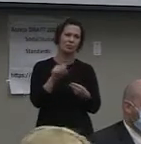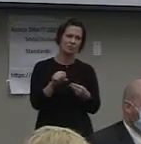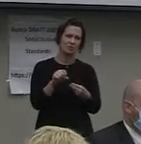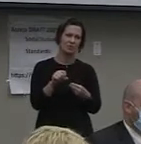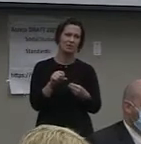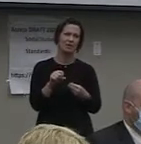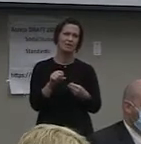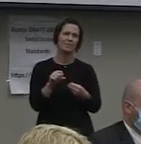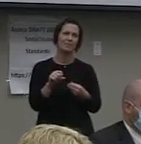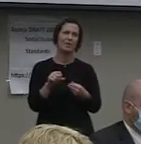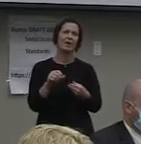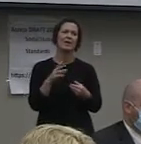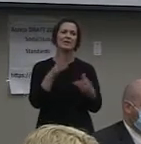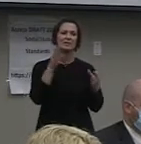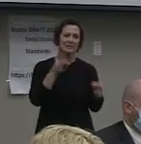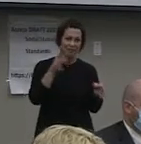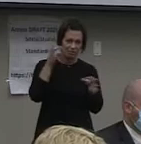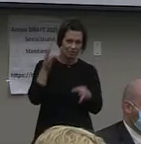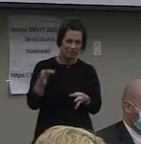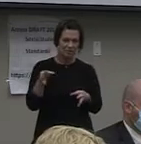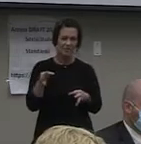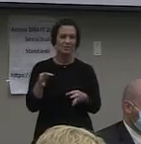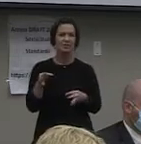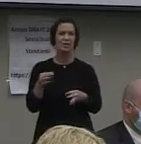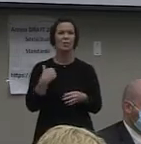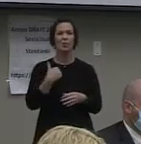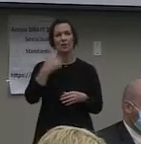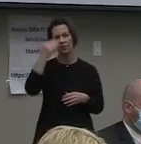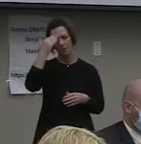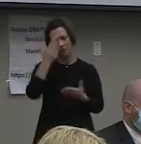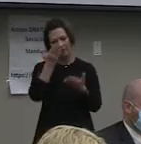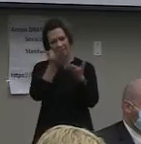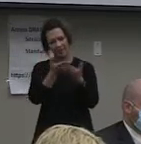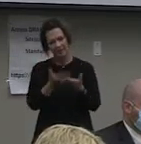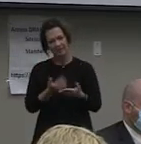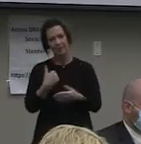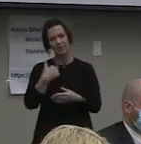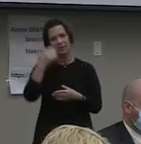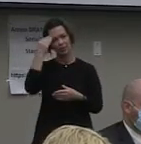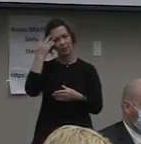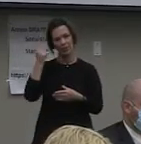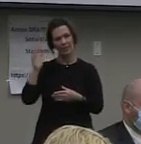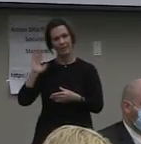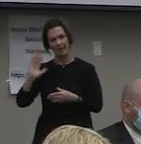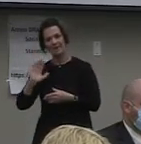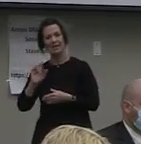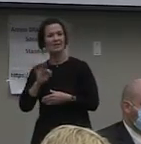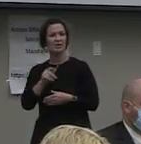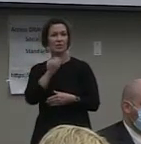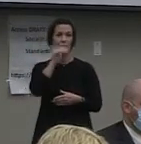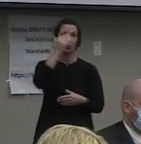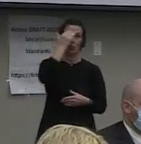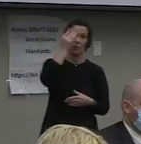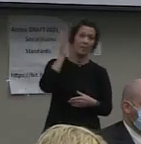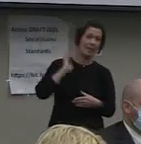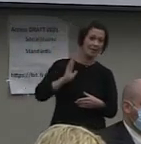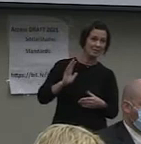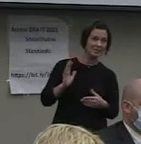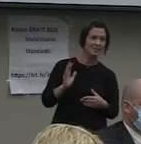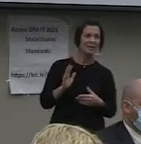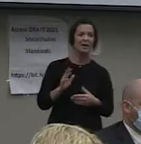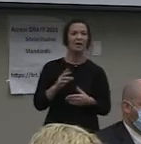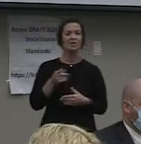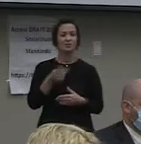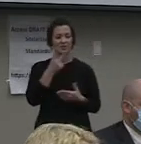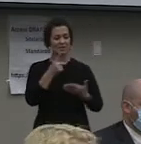informs our decisions today. If we know the facts, if we know the past, or if we don't know the past, if we just go by the latest talking